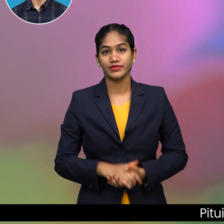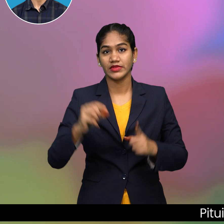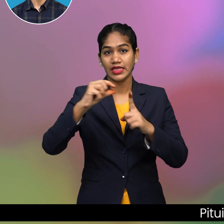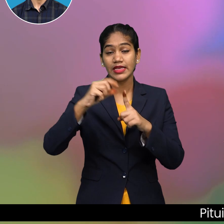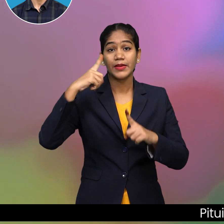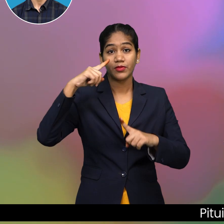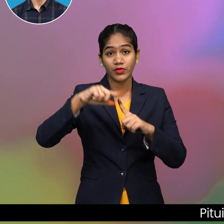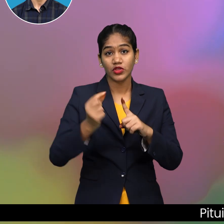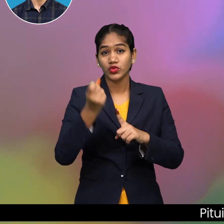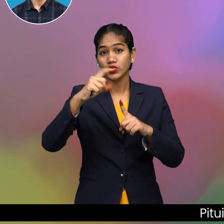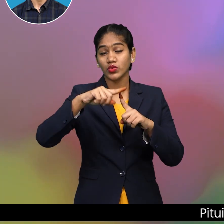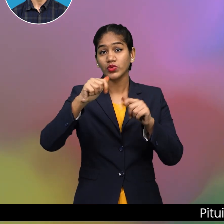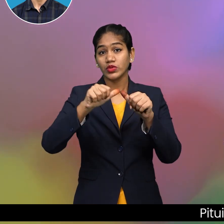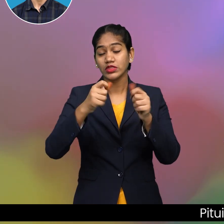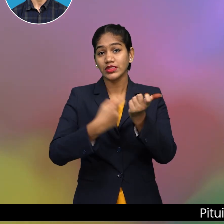pituitary gland,